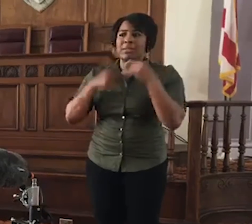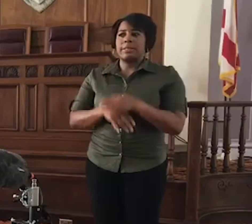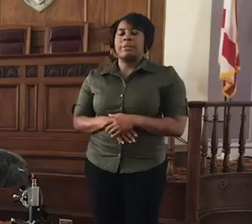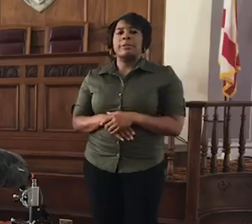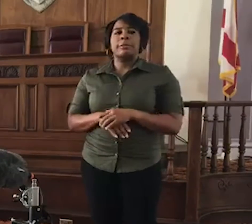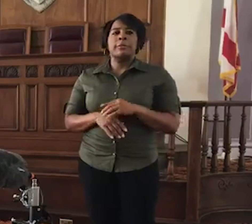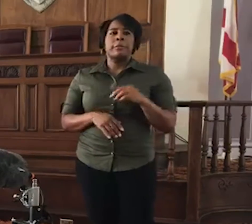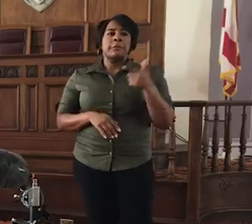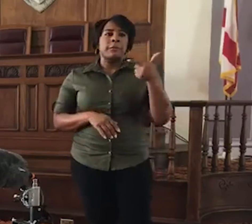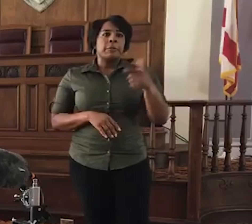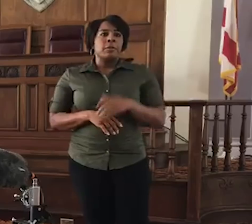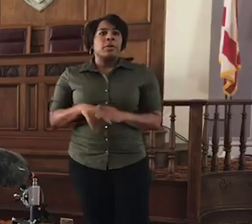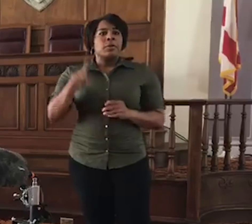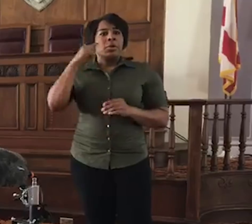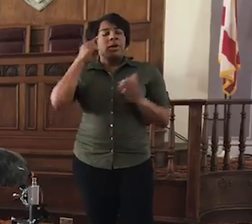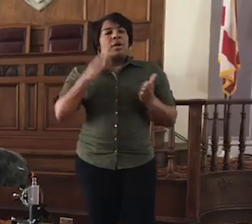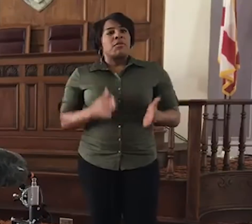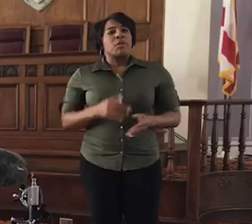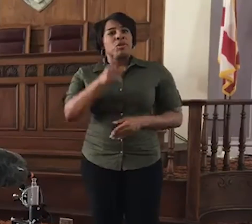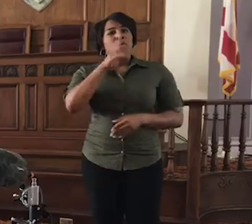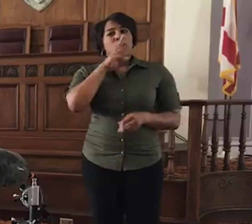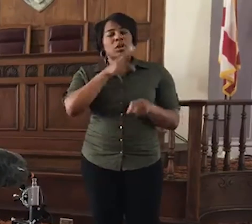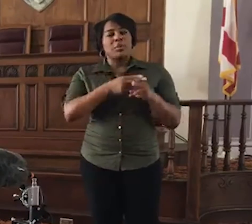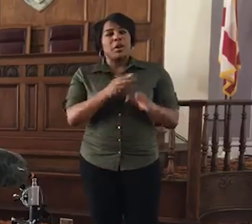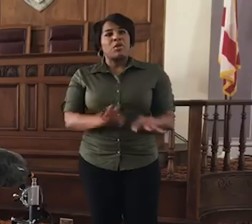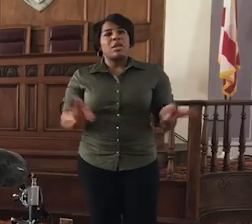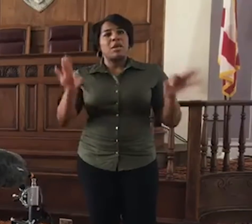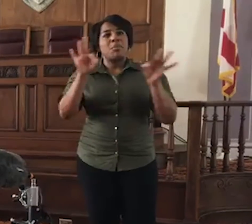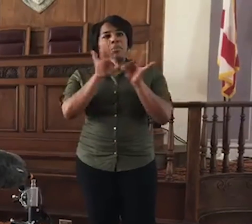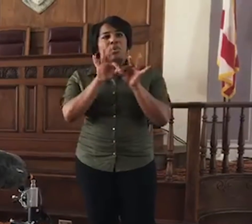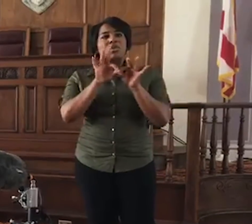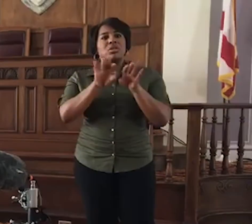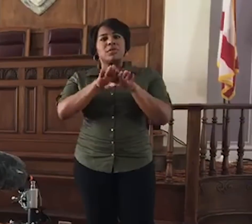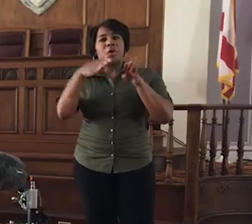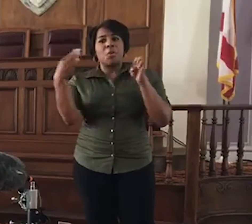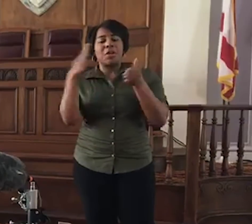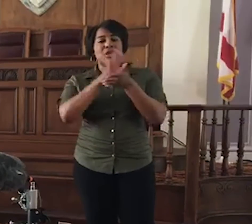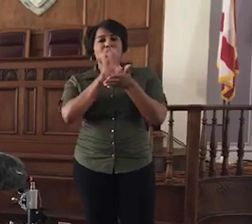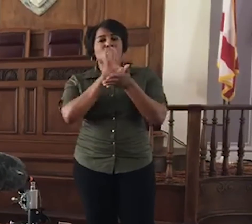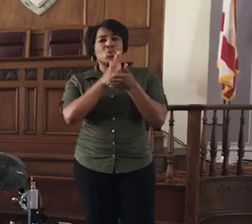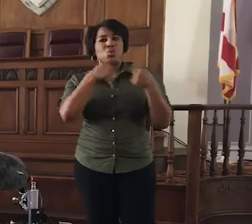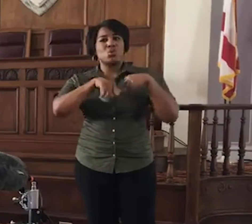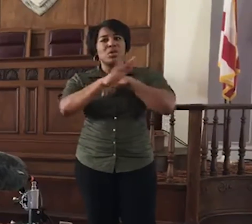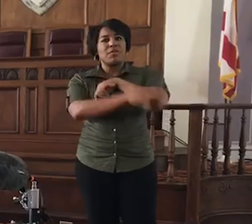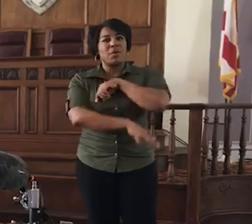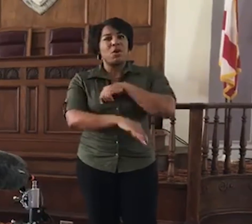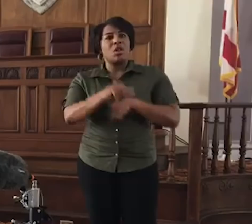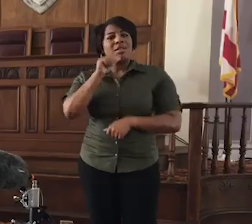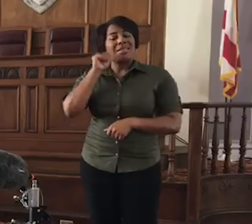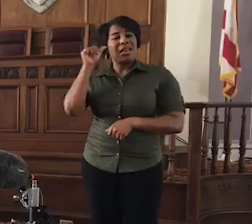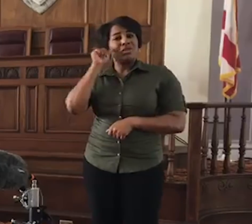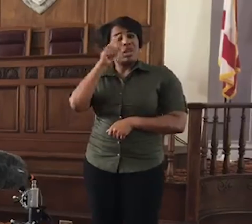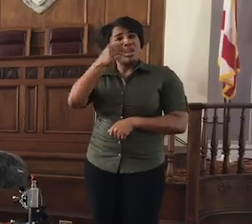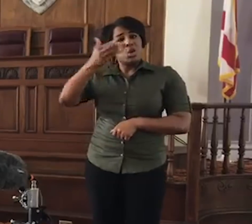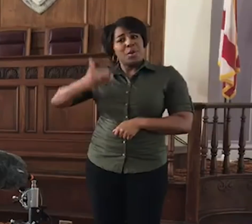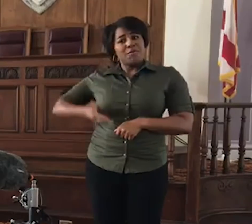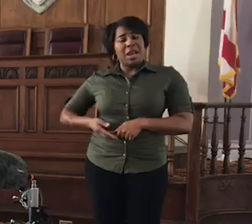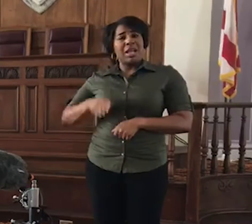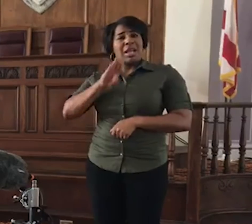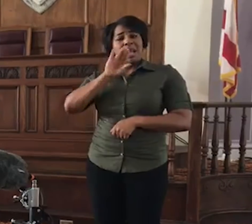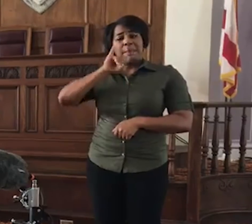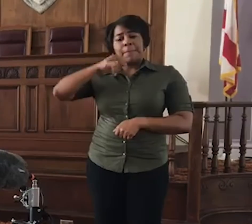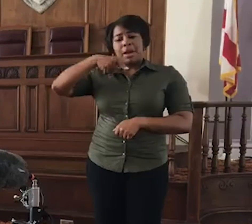sir. Governor, you talked about the importance of reopening schools in the fall. Yesterday, you invited a bipartisan group